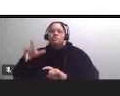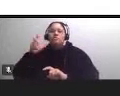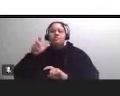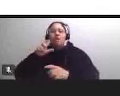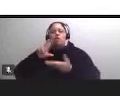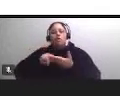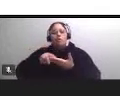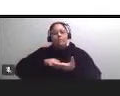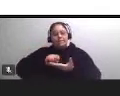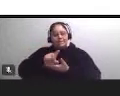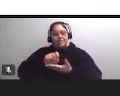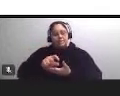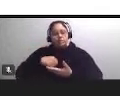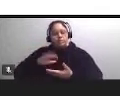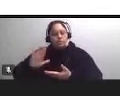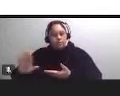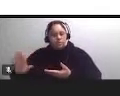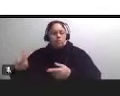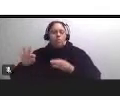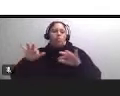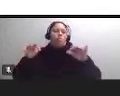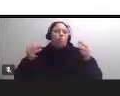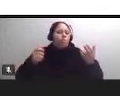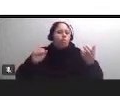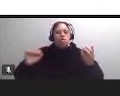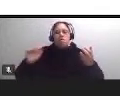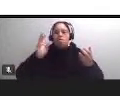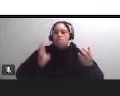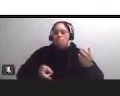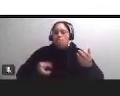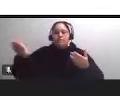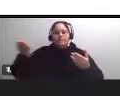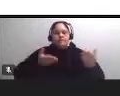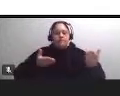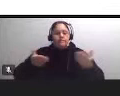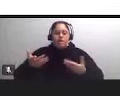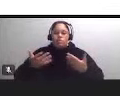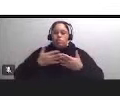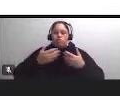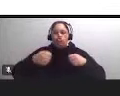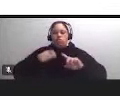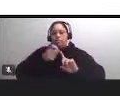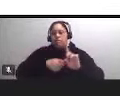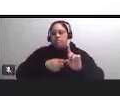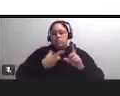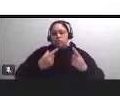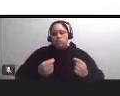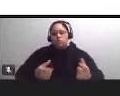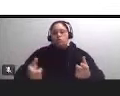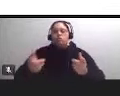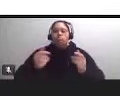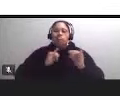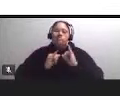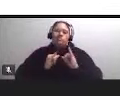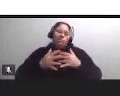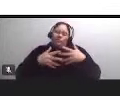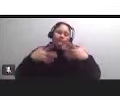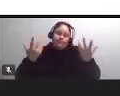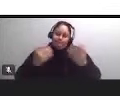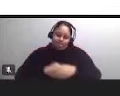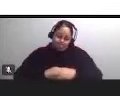that we send them, or that they will then invite the chairperson to do a call-in or something like